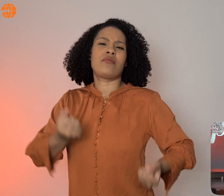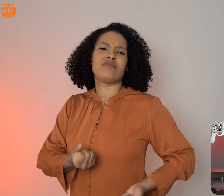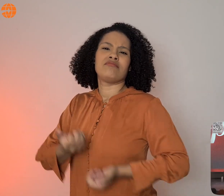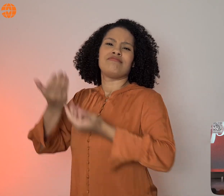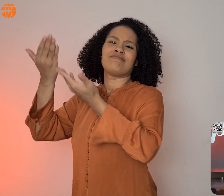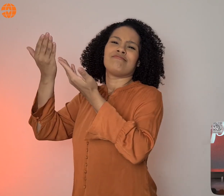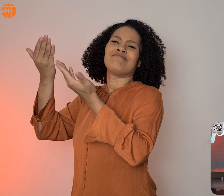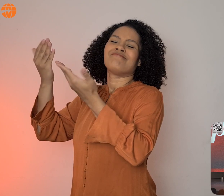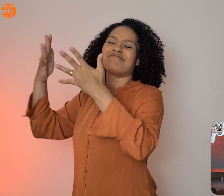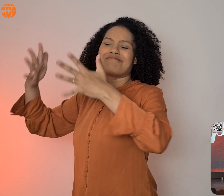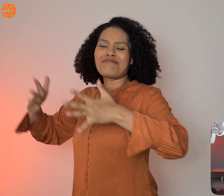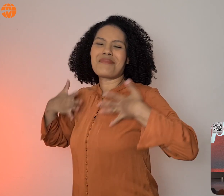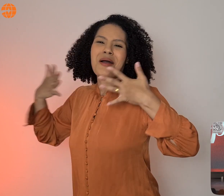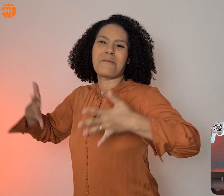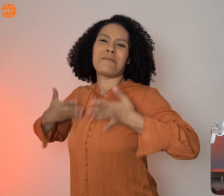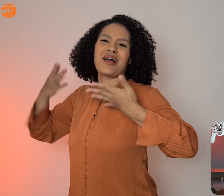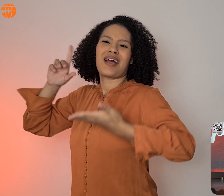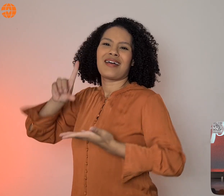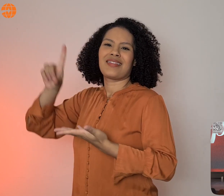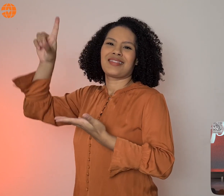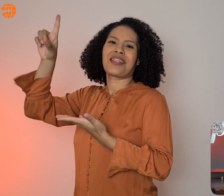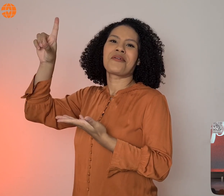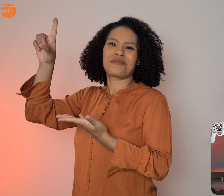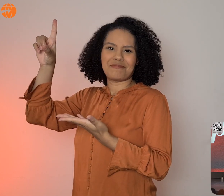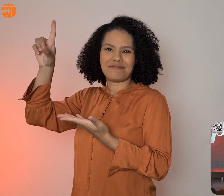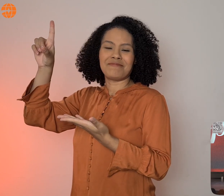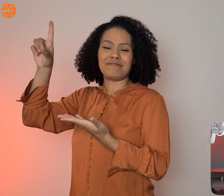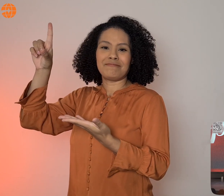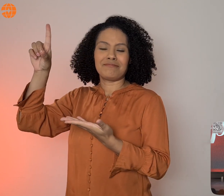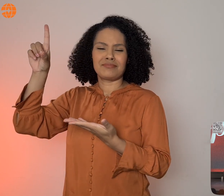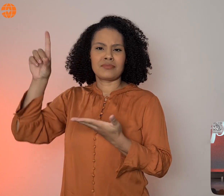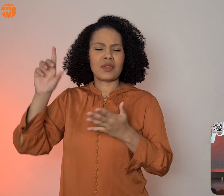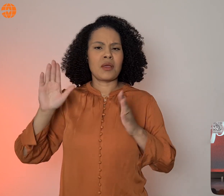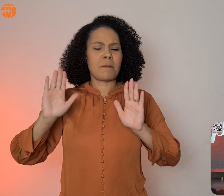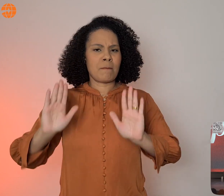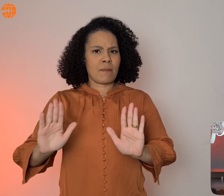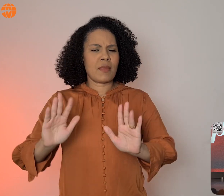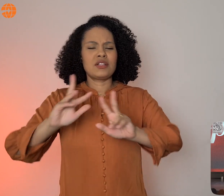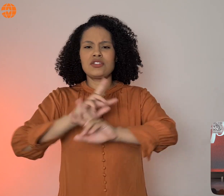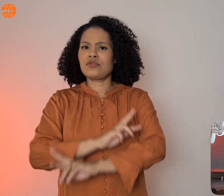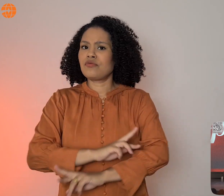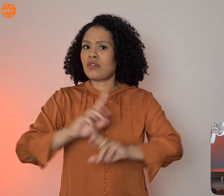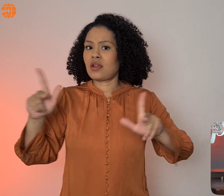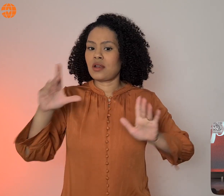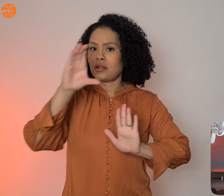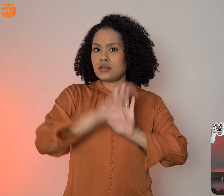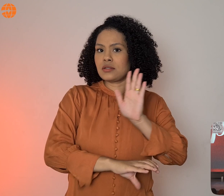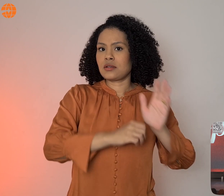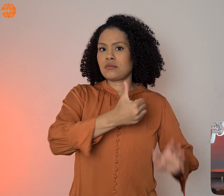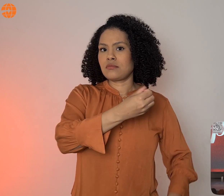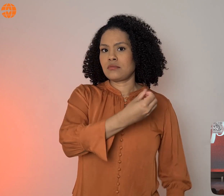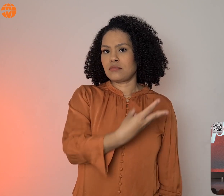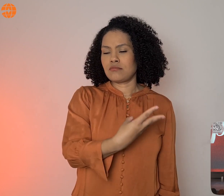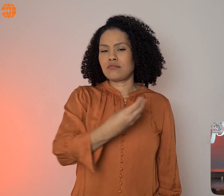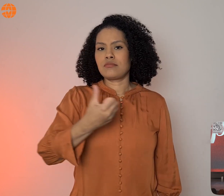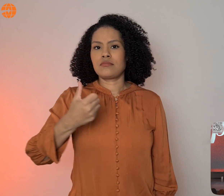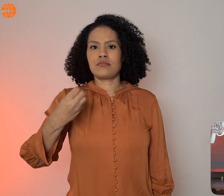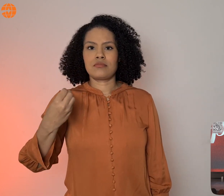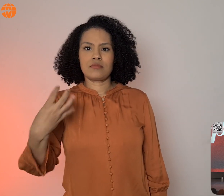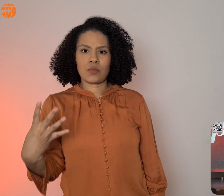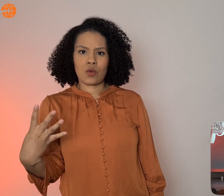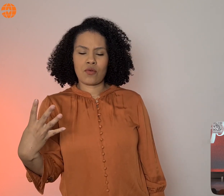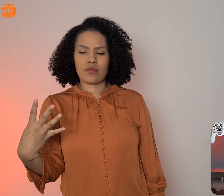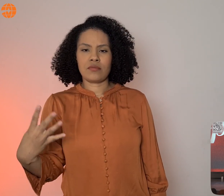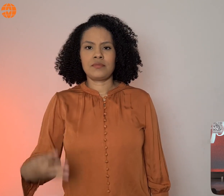também começa da mesma forma: bendiga o Senhor a minha alma. But the big difference between the two Psalms Mas a grande diferença entre esses